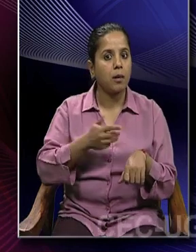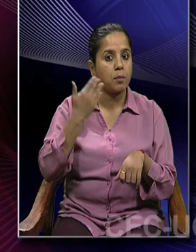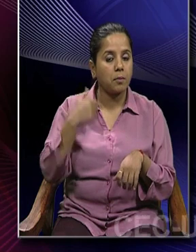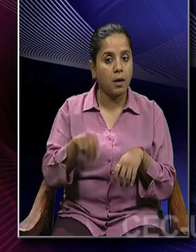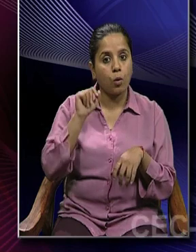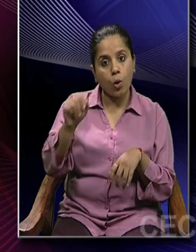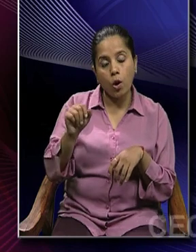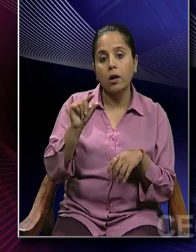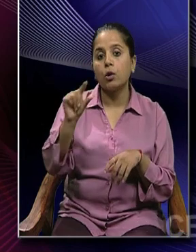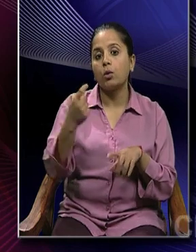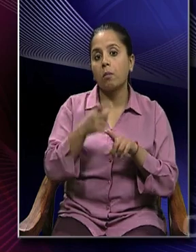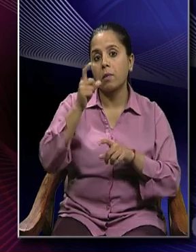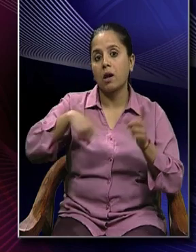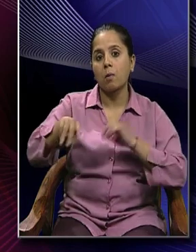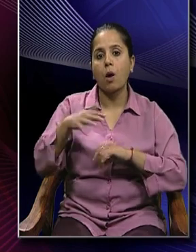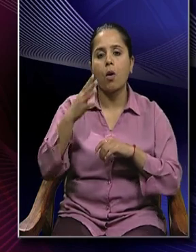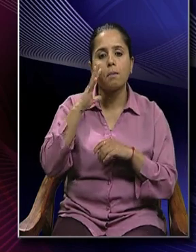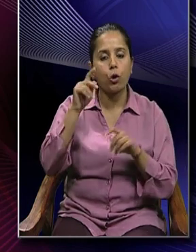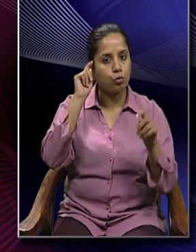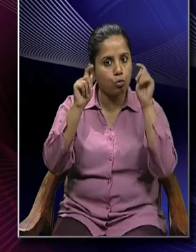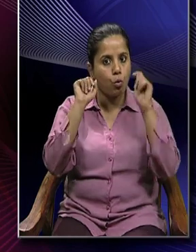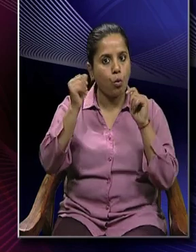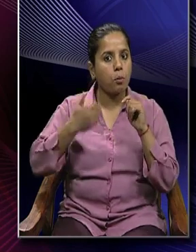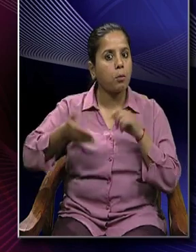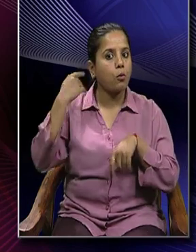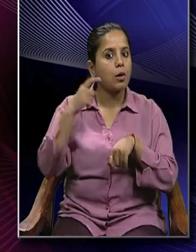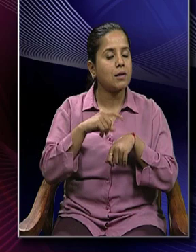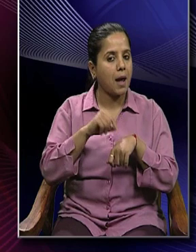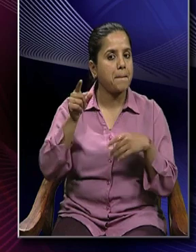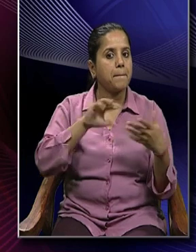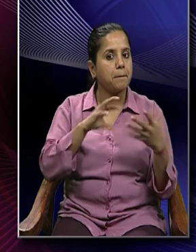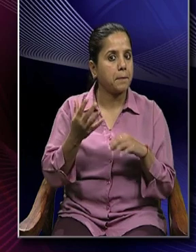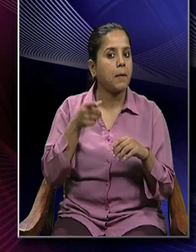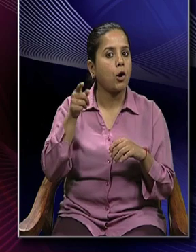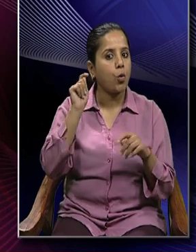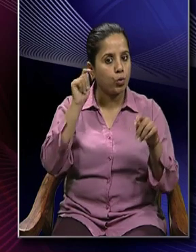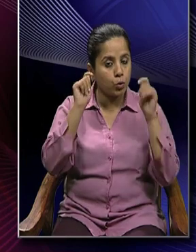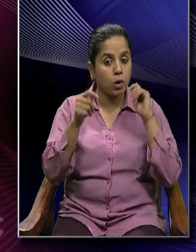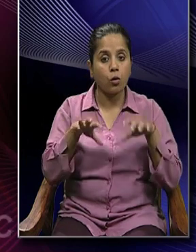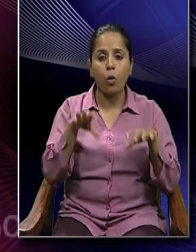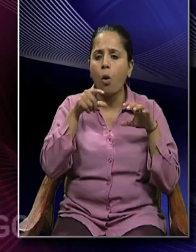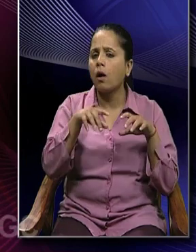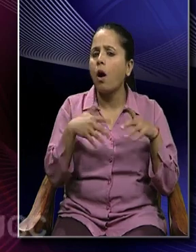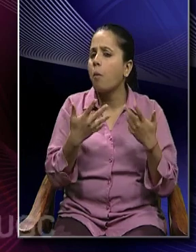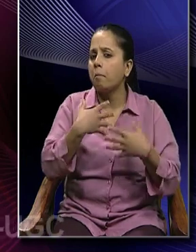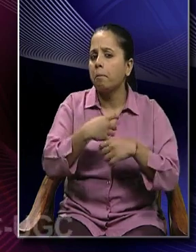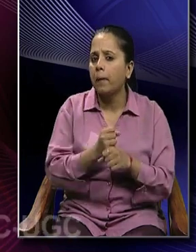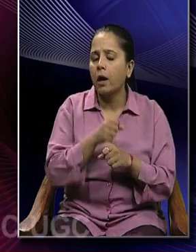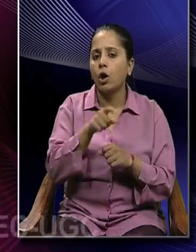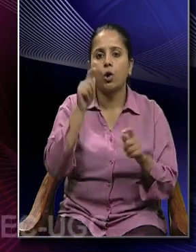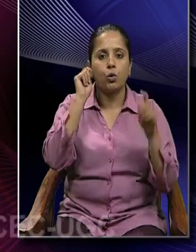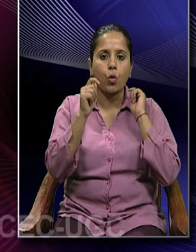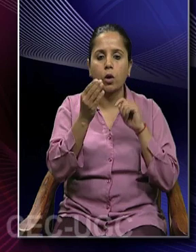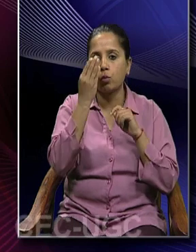an important role at that point of time, where we find that how the Constituent Assembly was framed, then the role of the